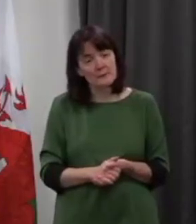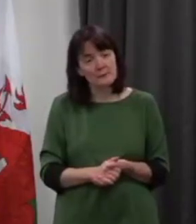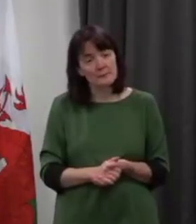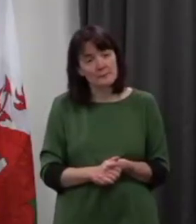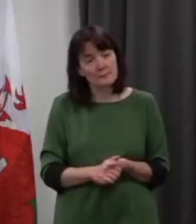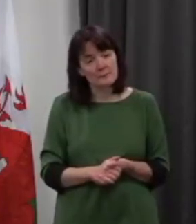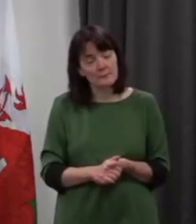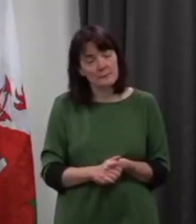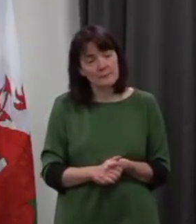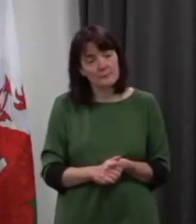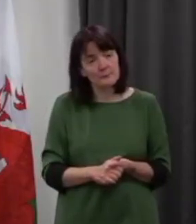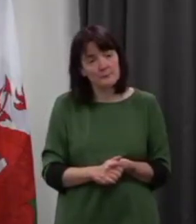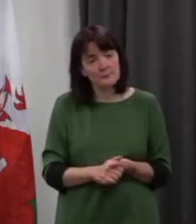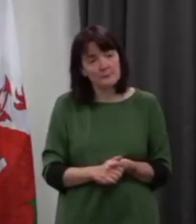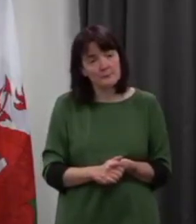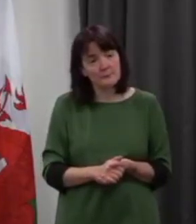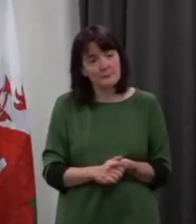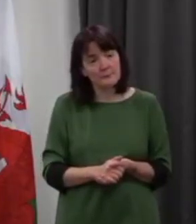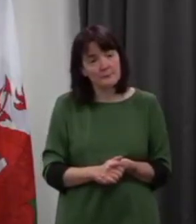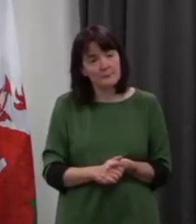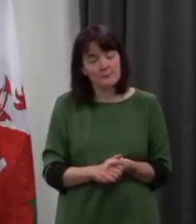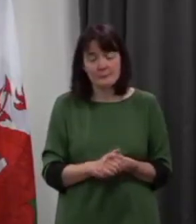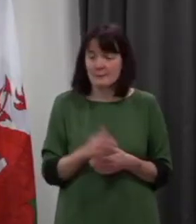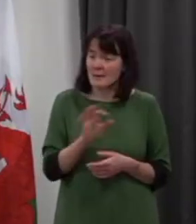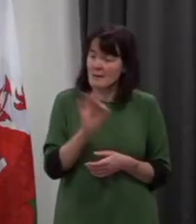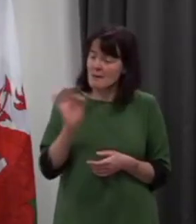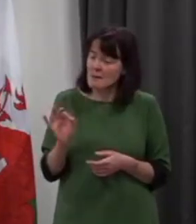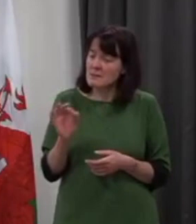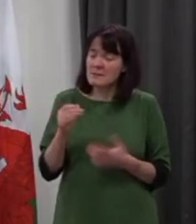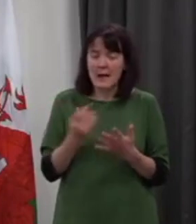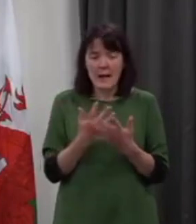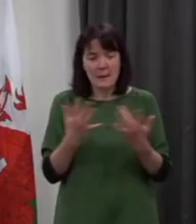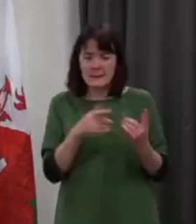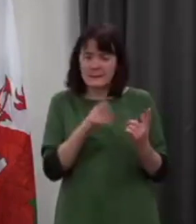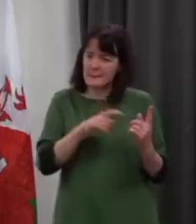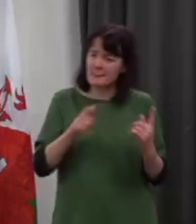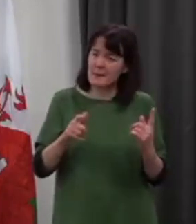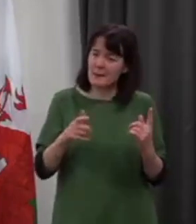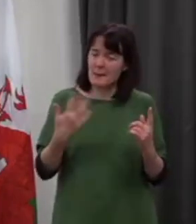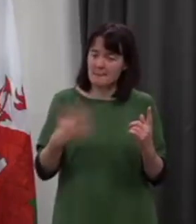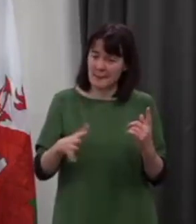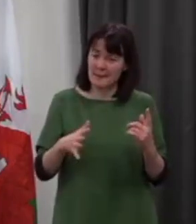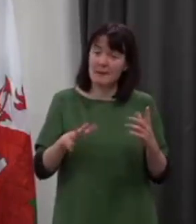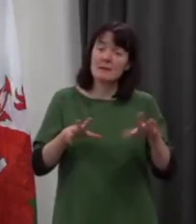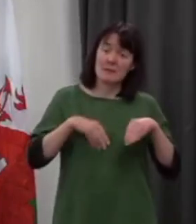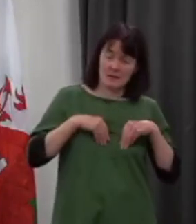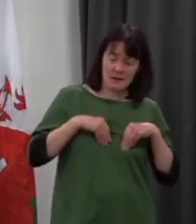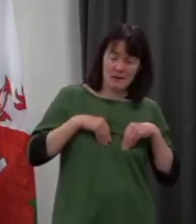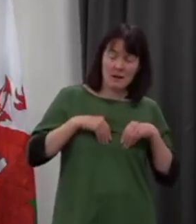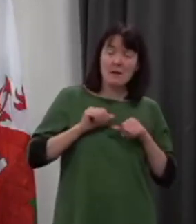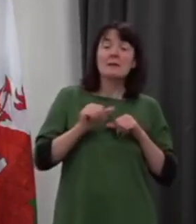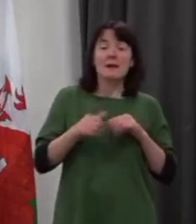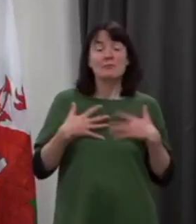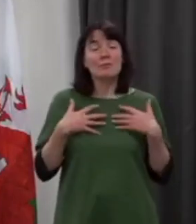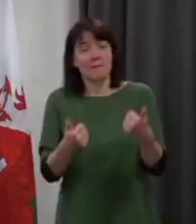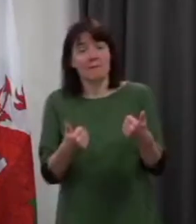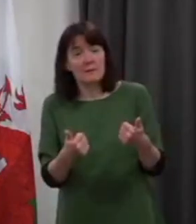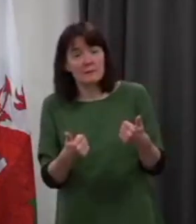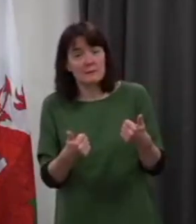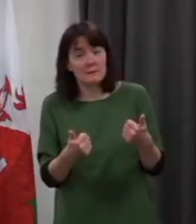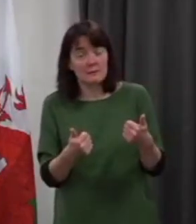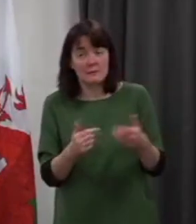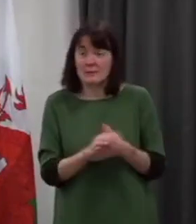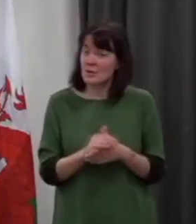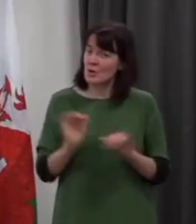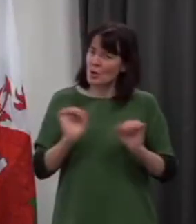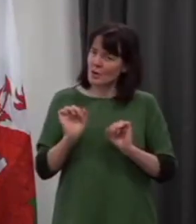we could know is the number of people who are actually getting better. At the moment, that number hasn't been provided. Why is that, and when are we going to get a number of people